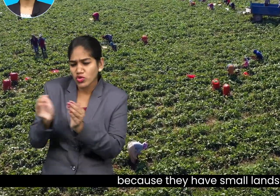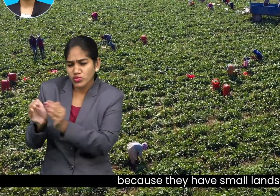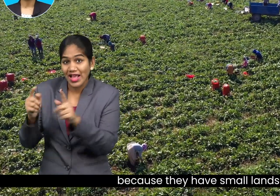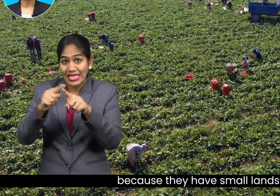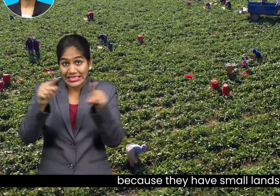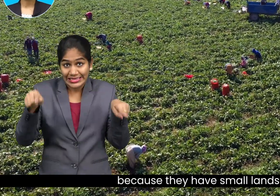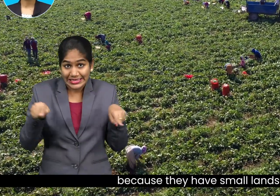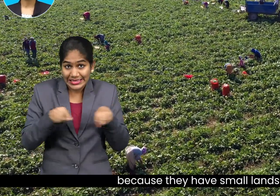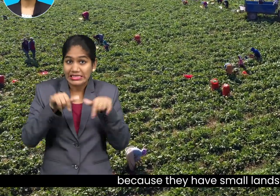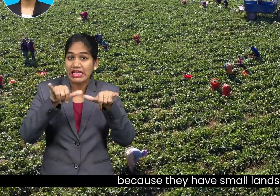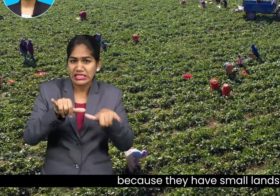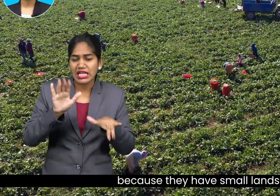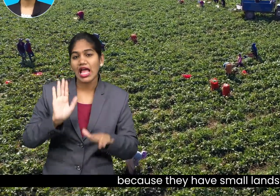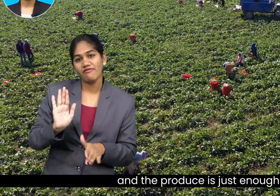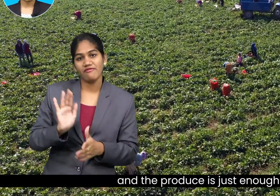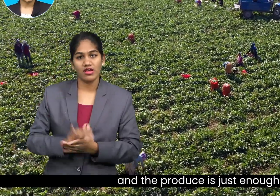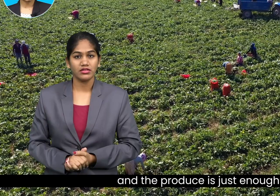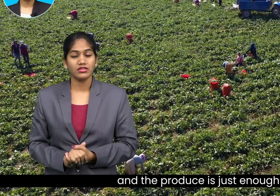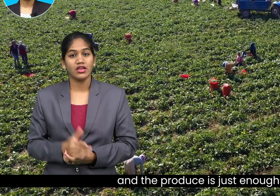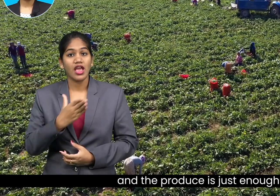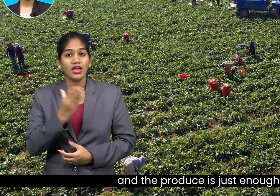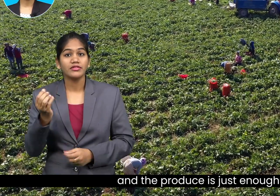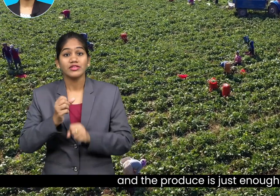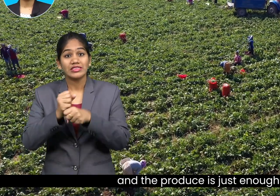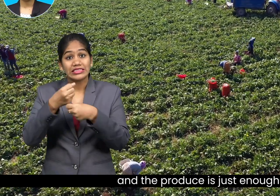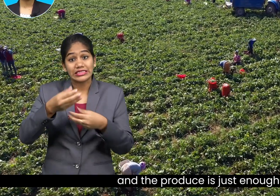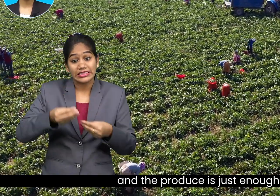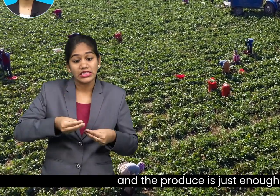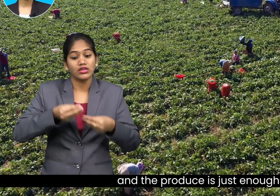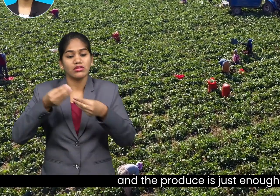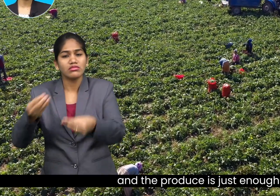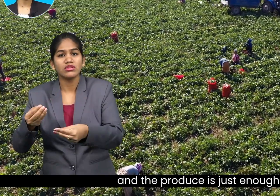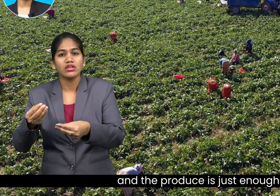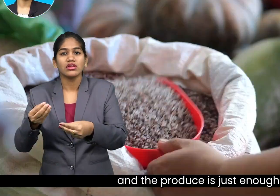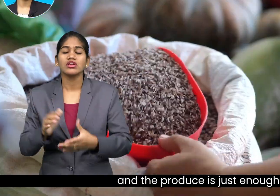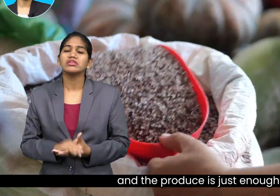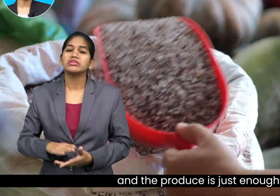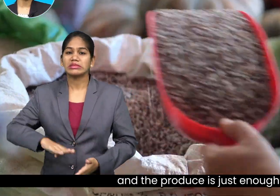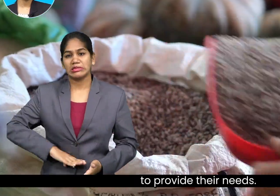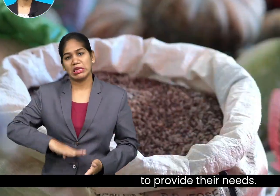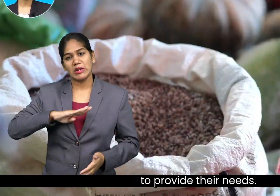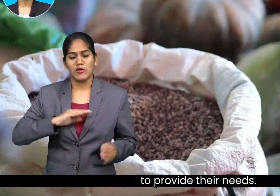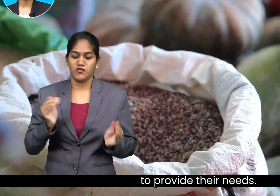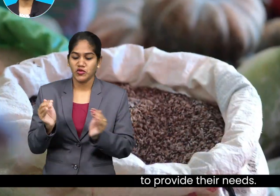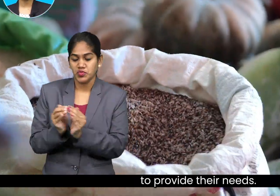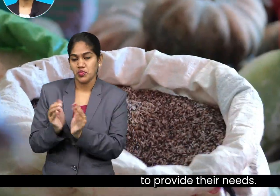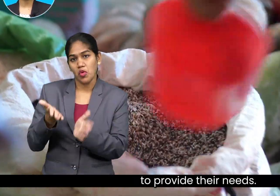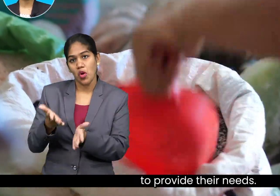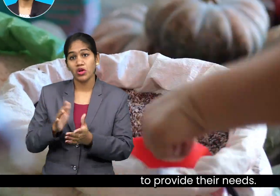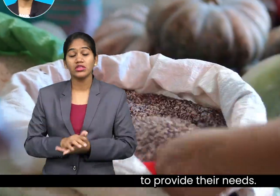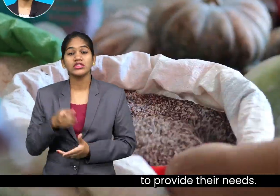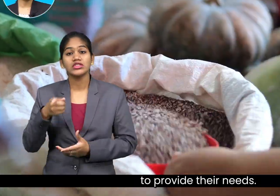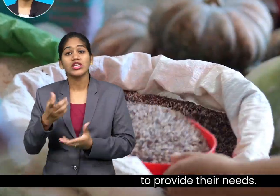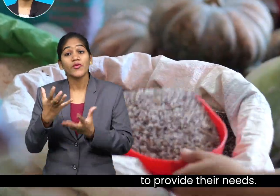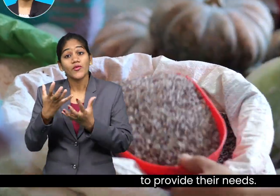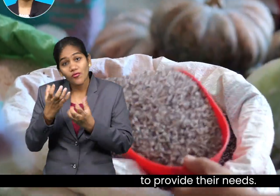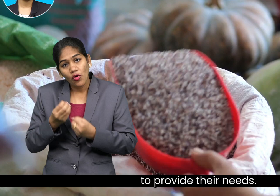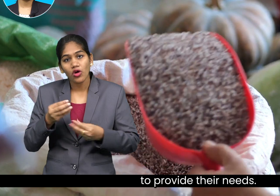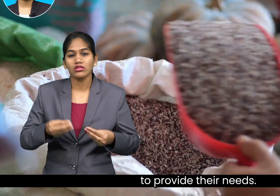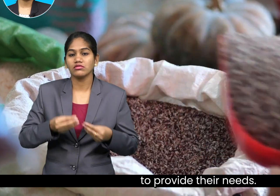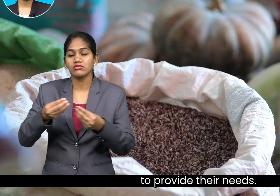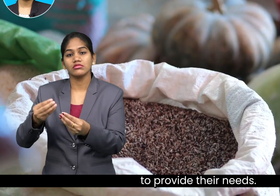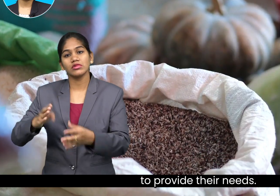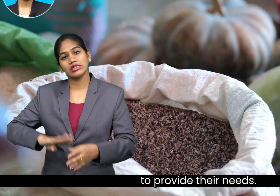small lands and the produce is just enough to provide their needs.